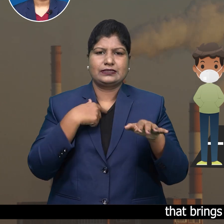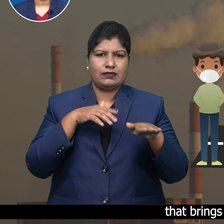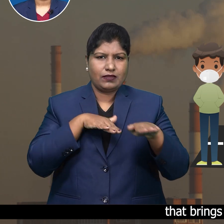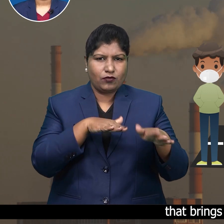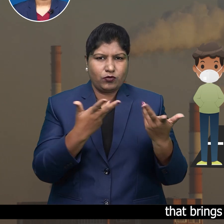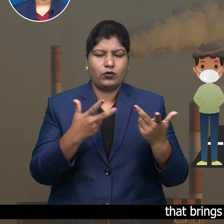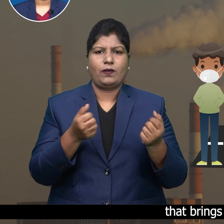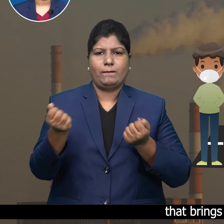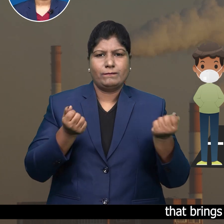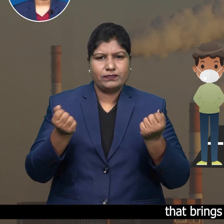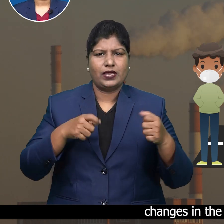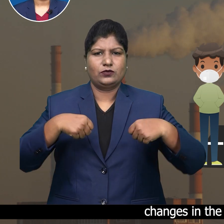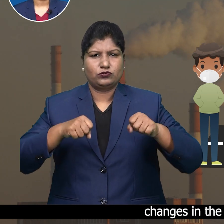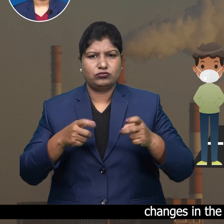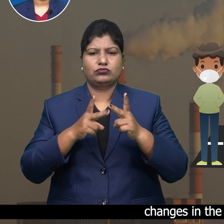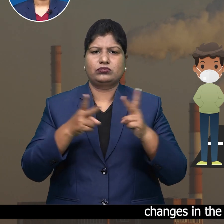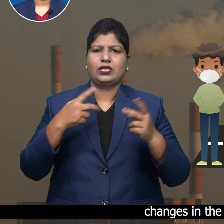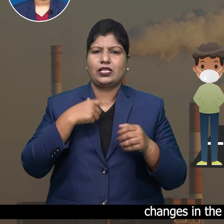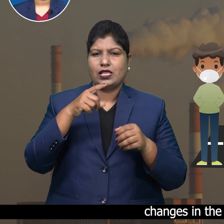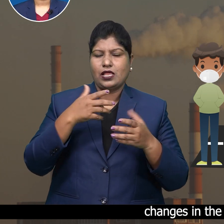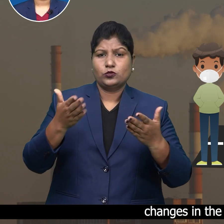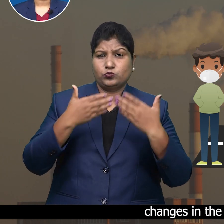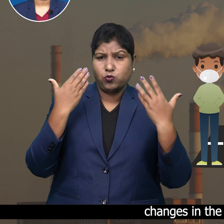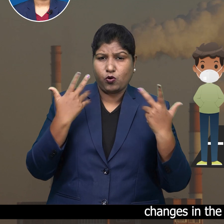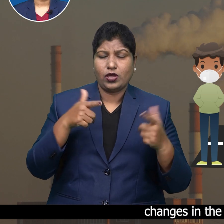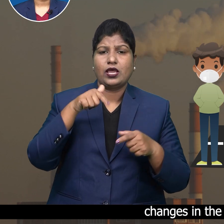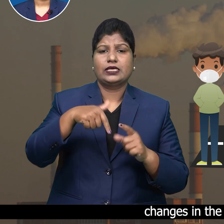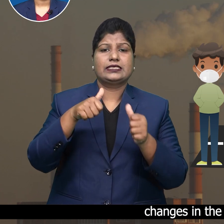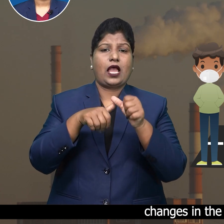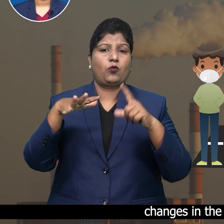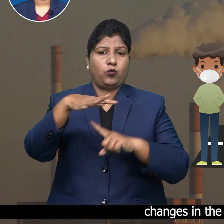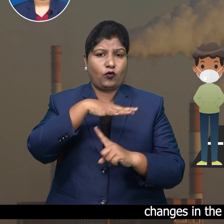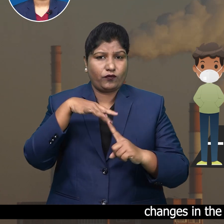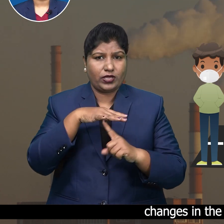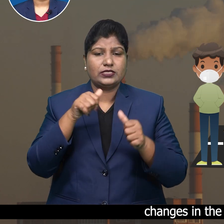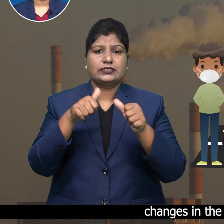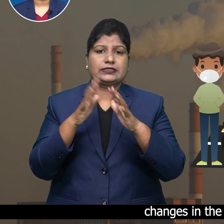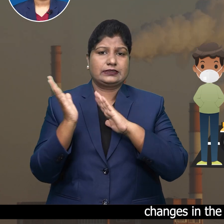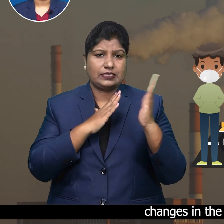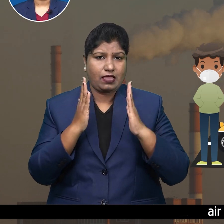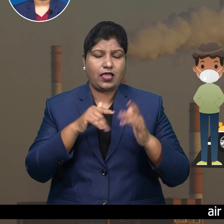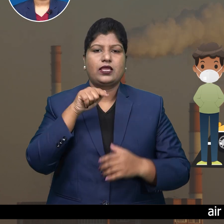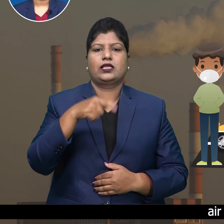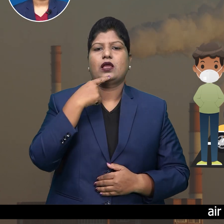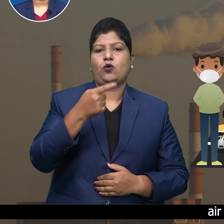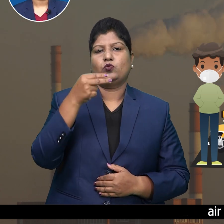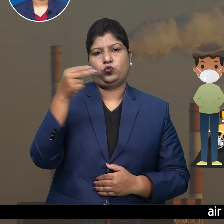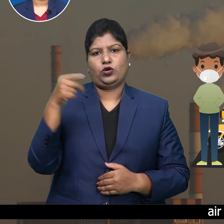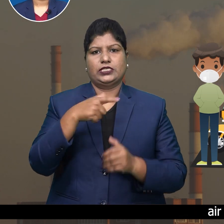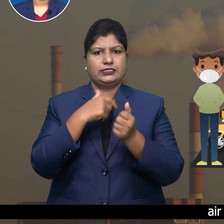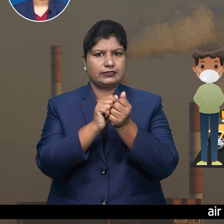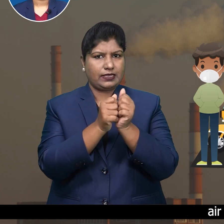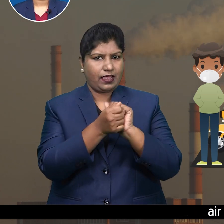about significant changes in the atmosphere is called air